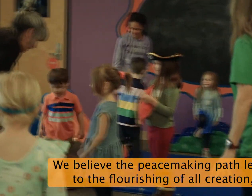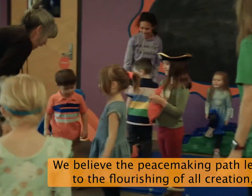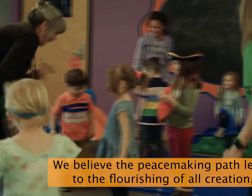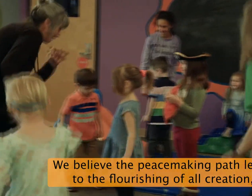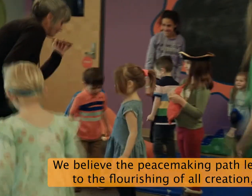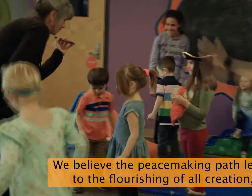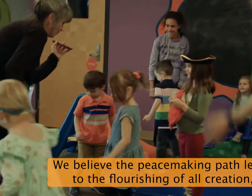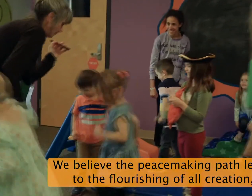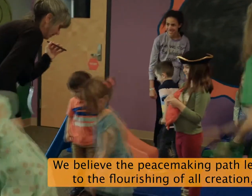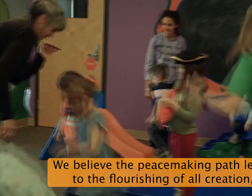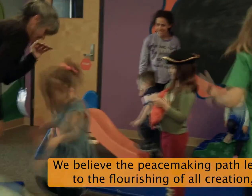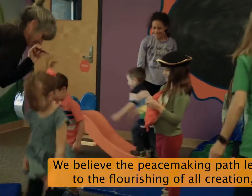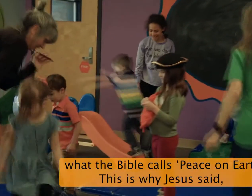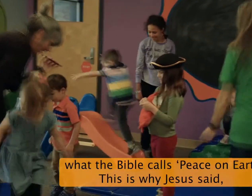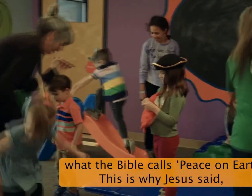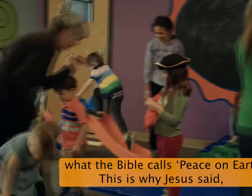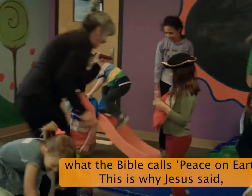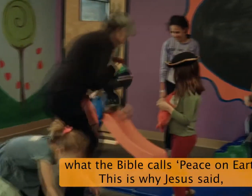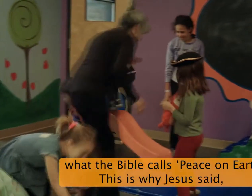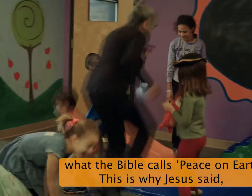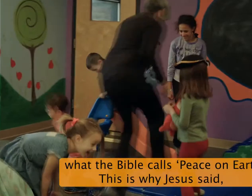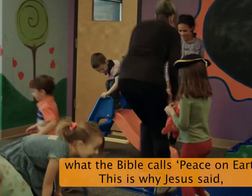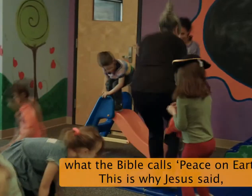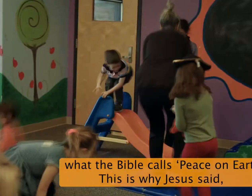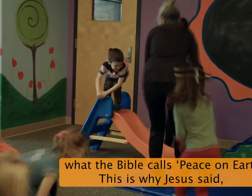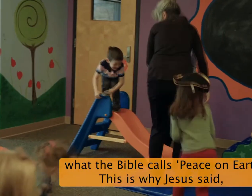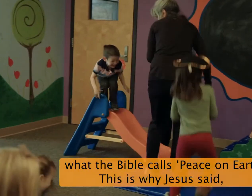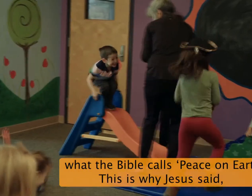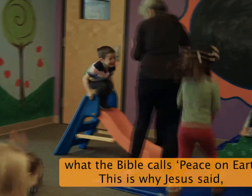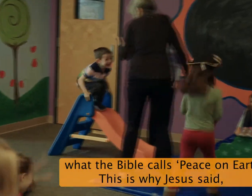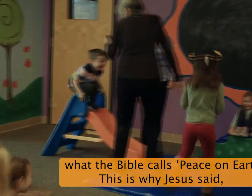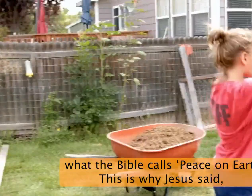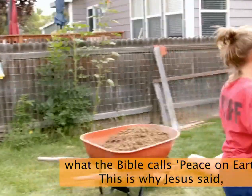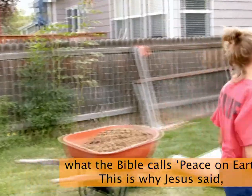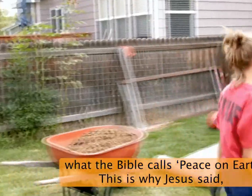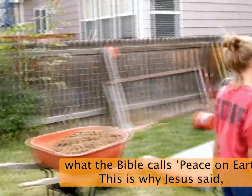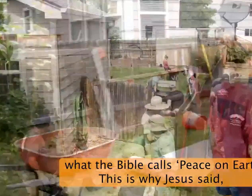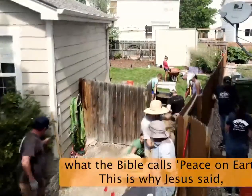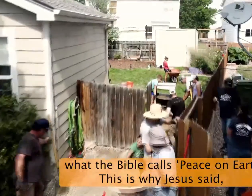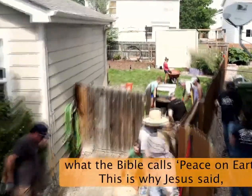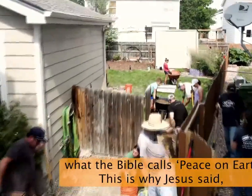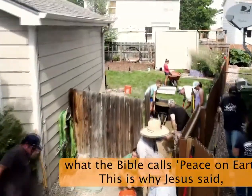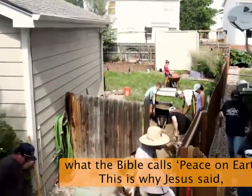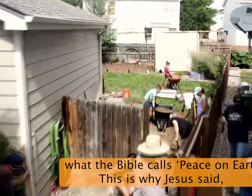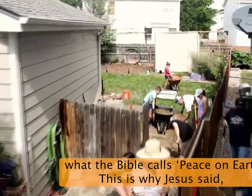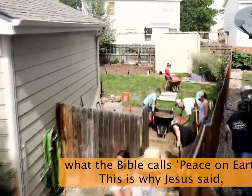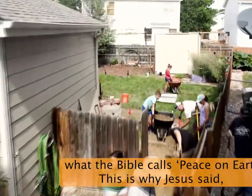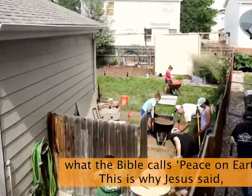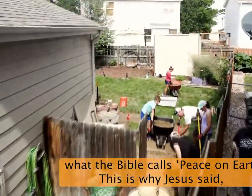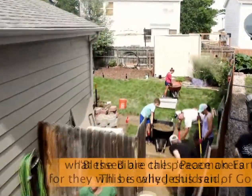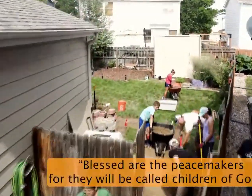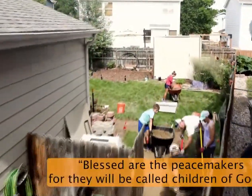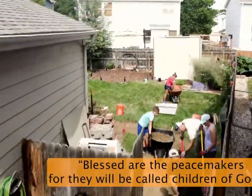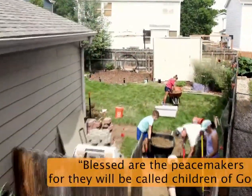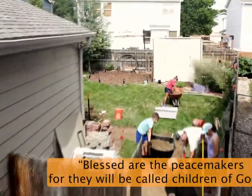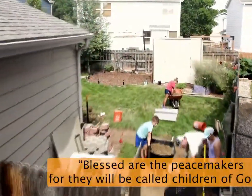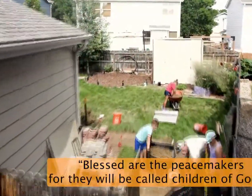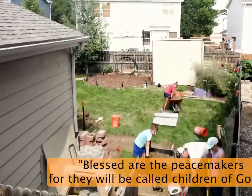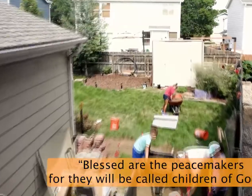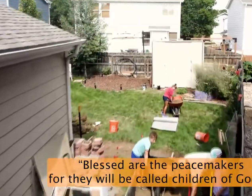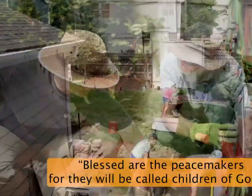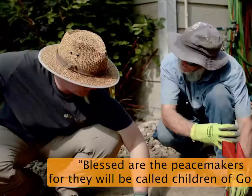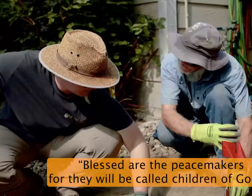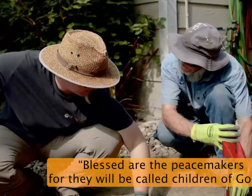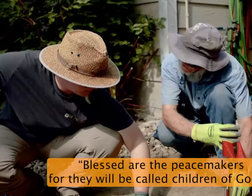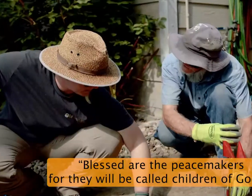to the flourishing of all creation, what the Bible calls peace on earth. This is why Jesus said, "Blessed are